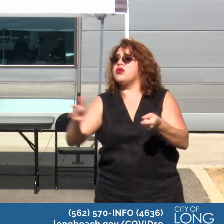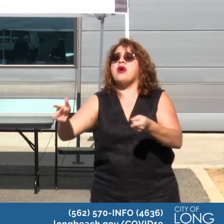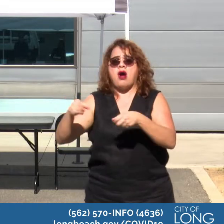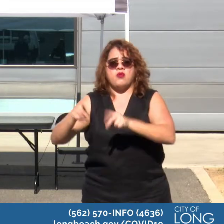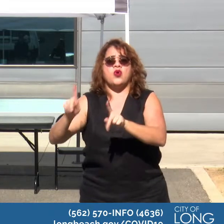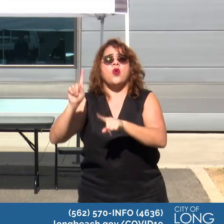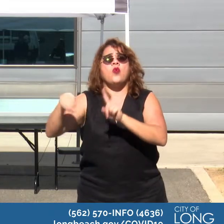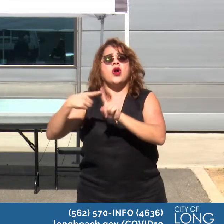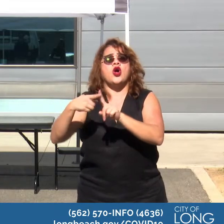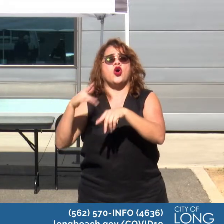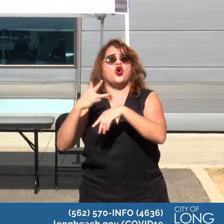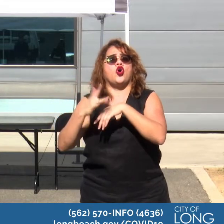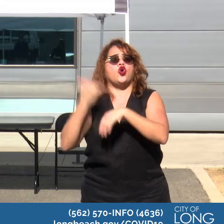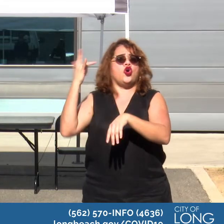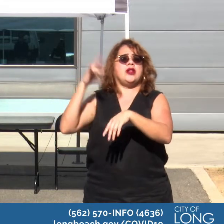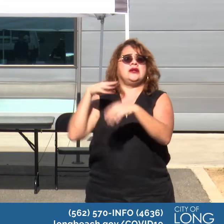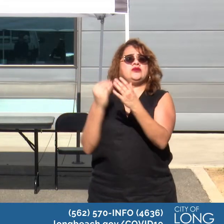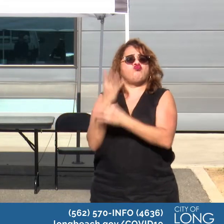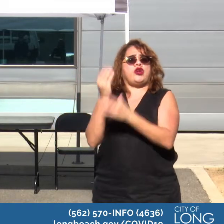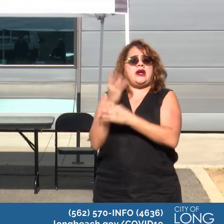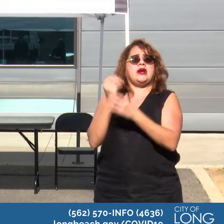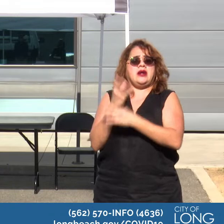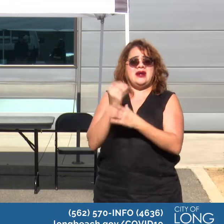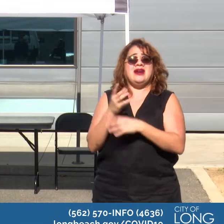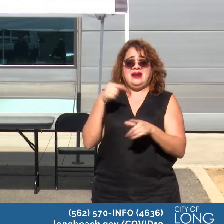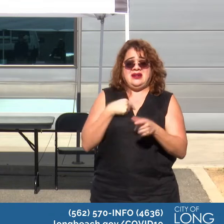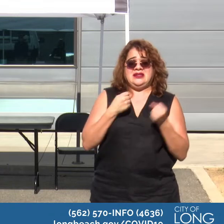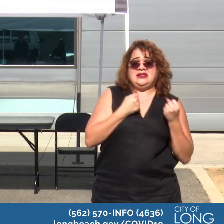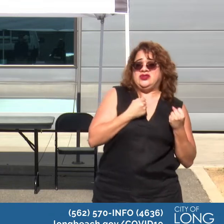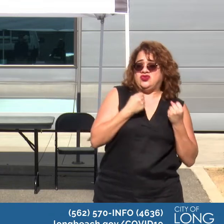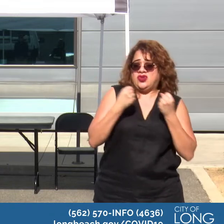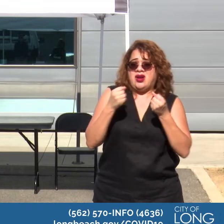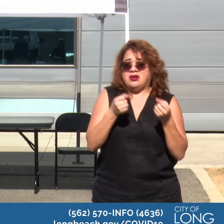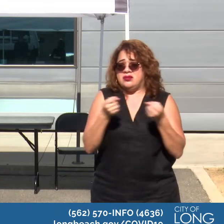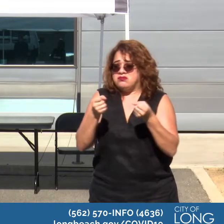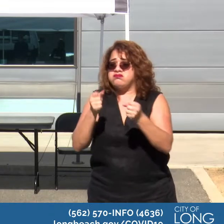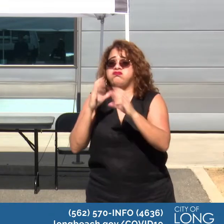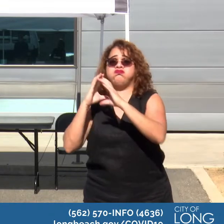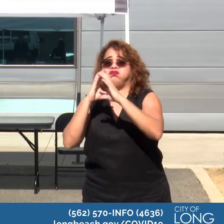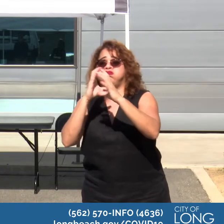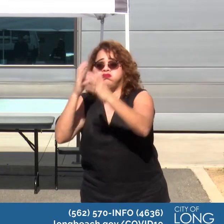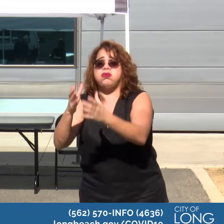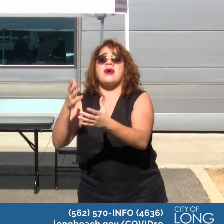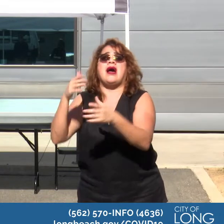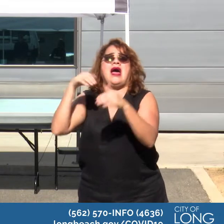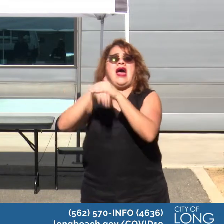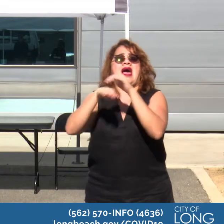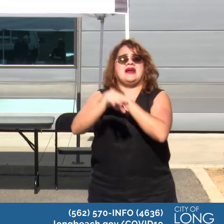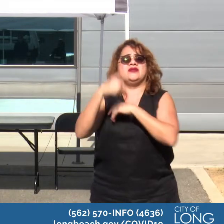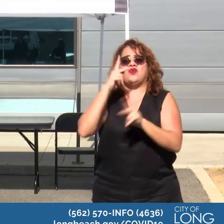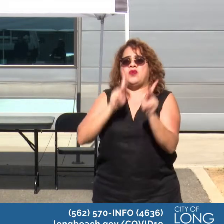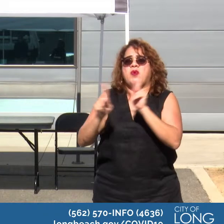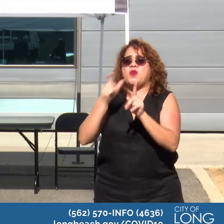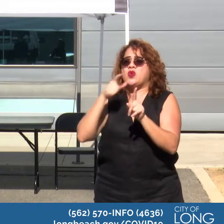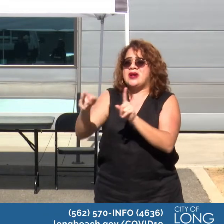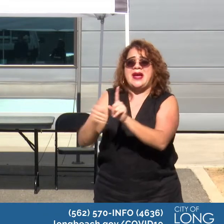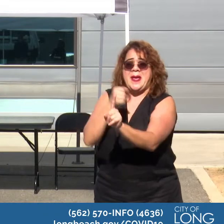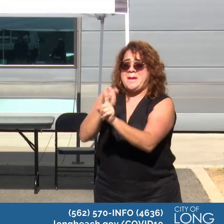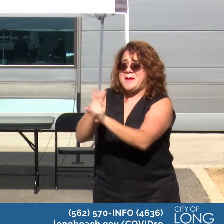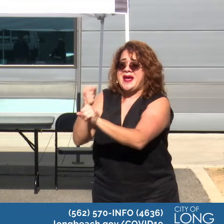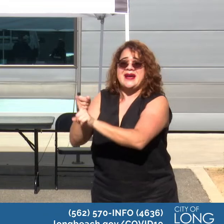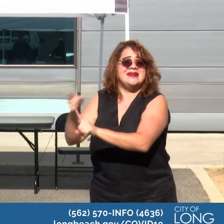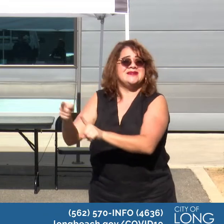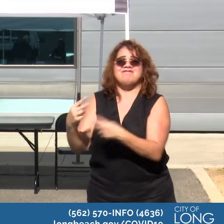bring vaccine to communities who are most impacted by the virus, creating greater access and greater opportunity for people who cannot make it to the